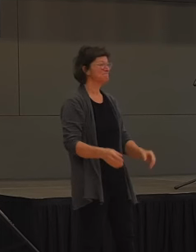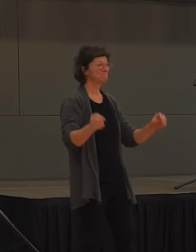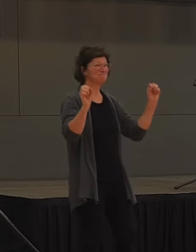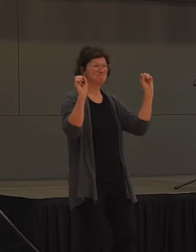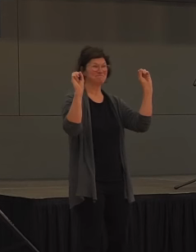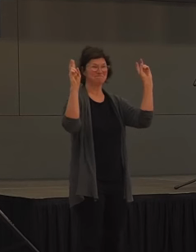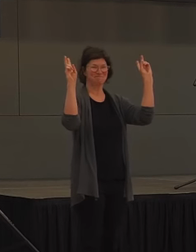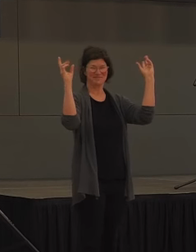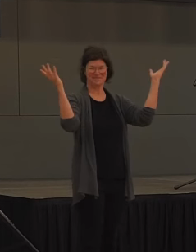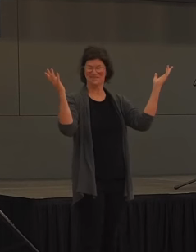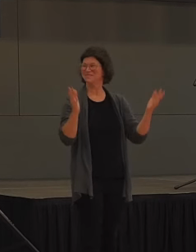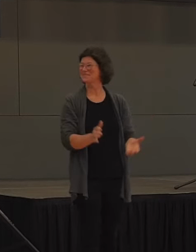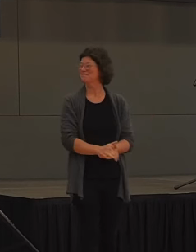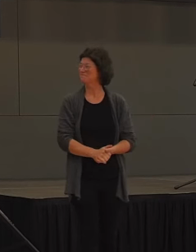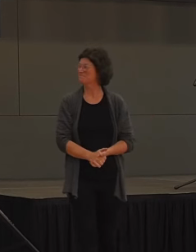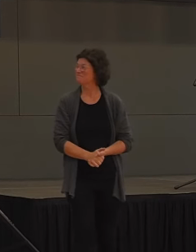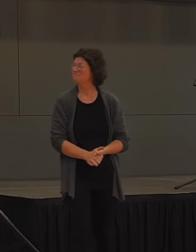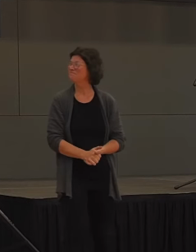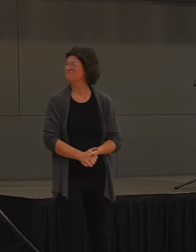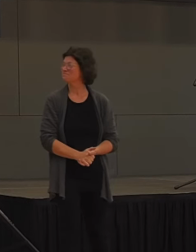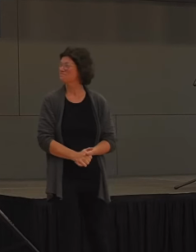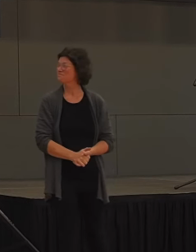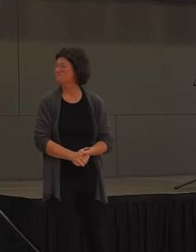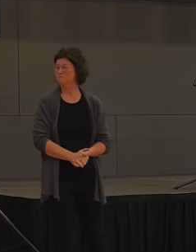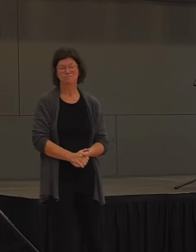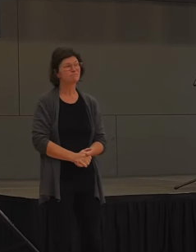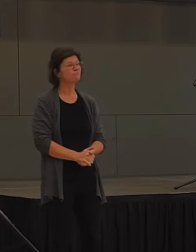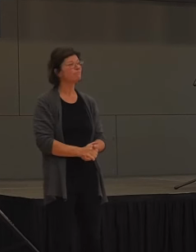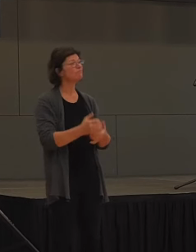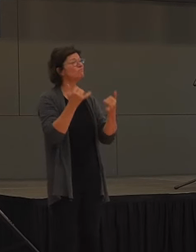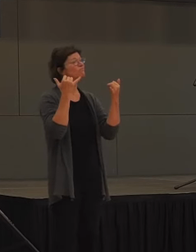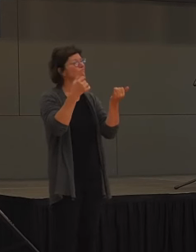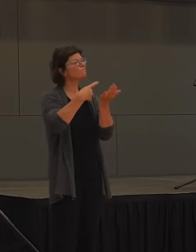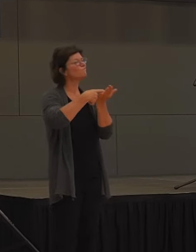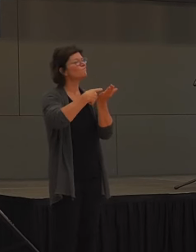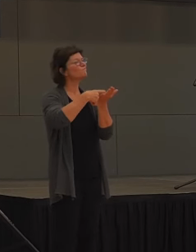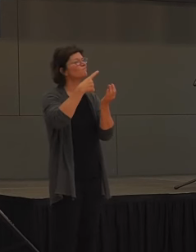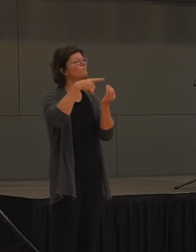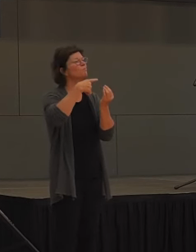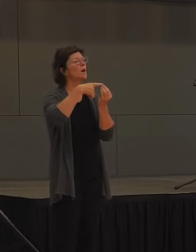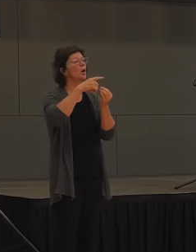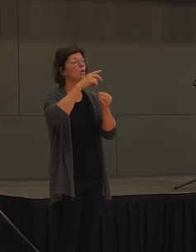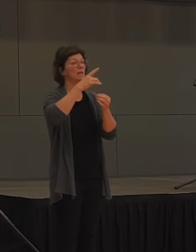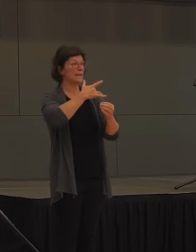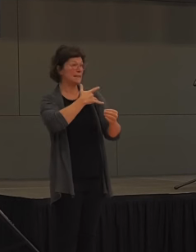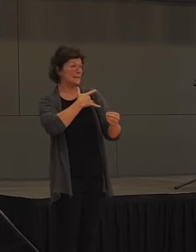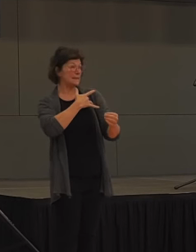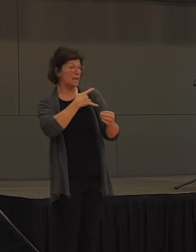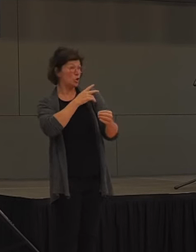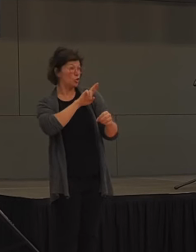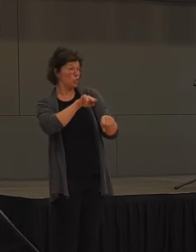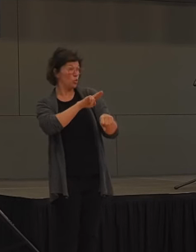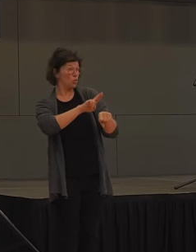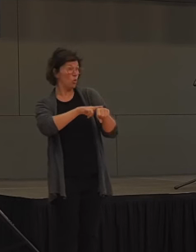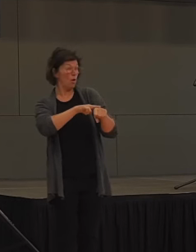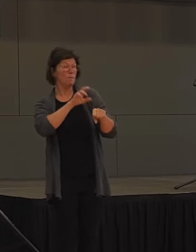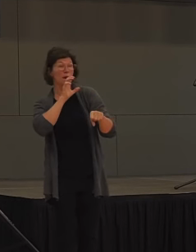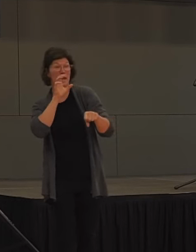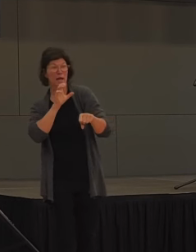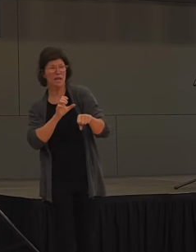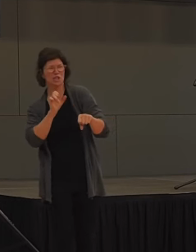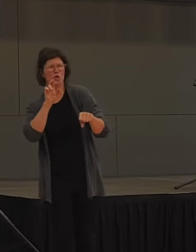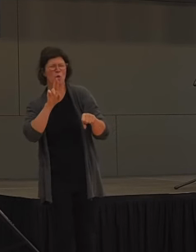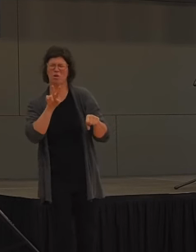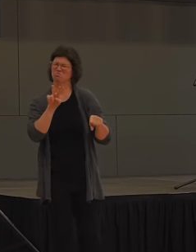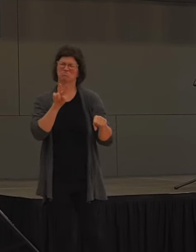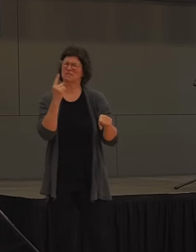Okay. So we're going to talk about normal aging, or is it something else? We're also going to talk